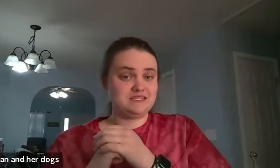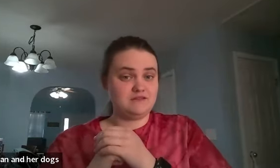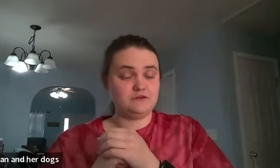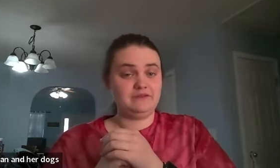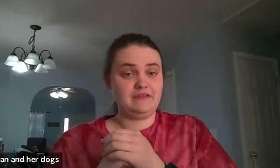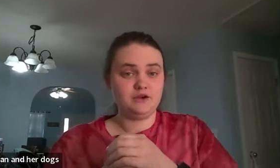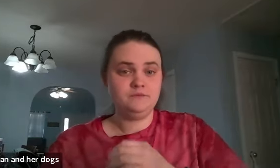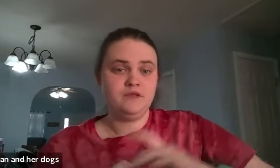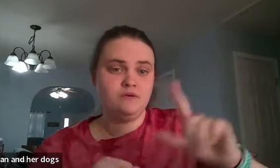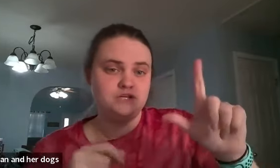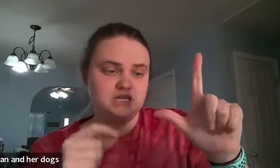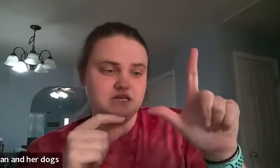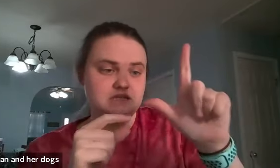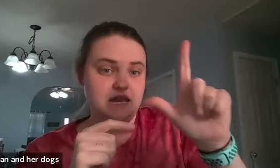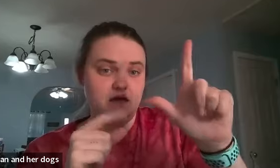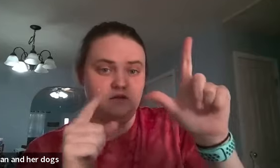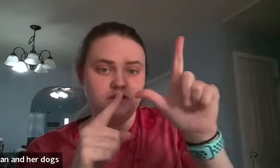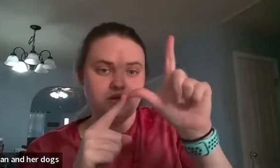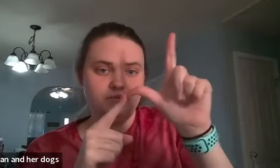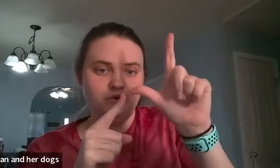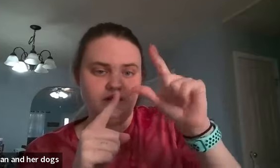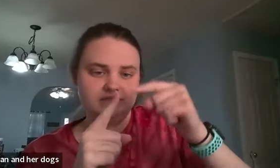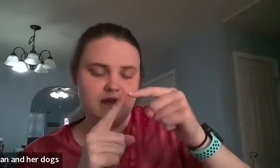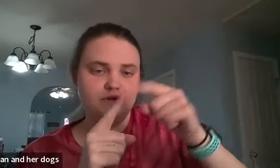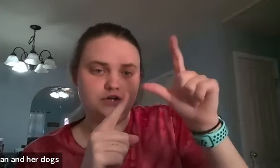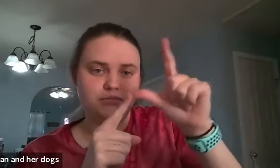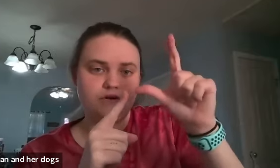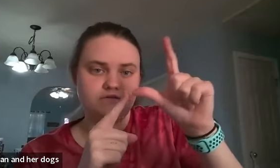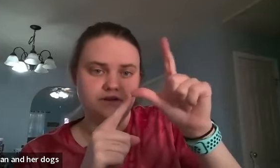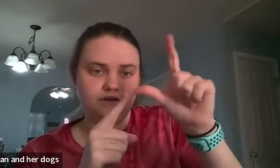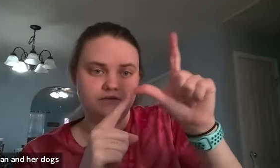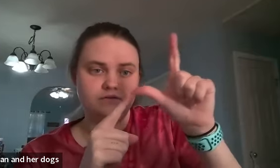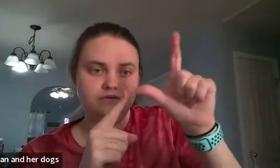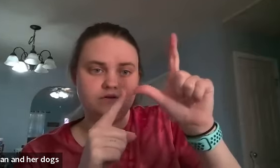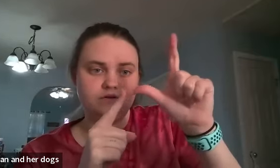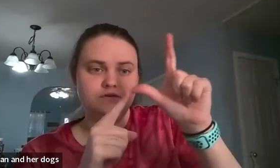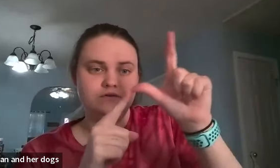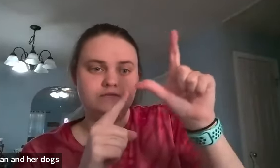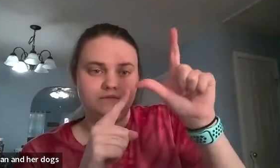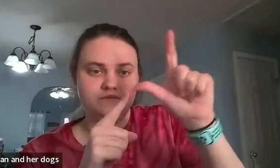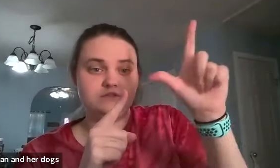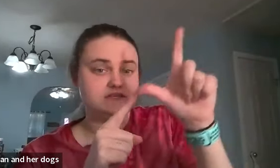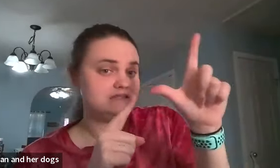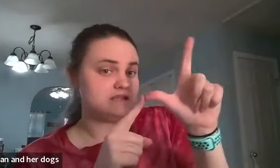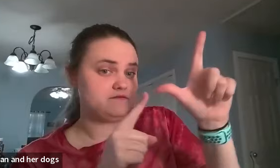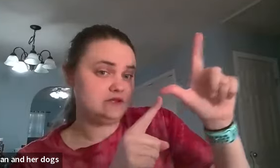sign for letter, which is an L, and you're going to like tap it on your pointer finger. Mm-hmm. So this is the sign for